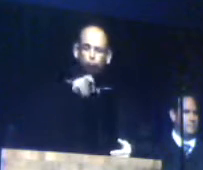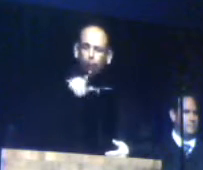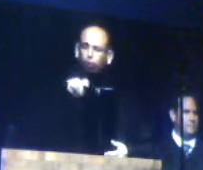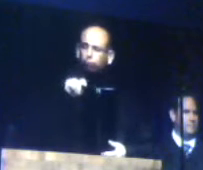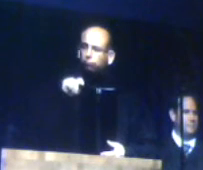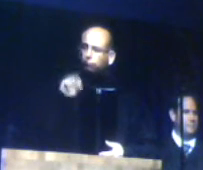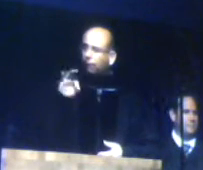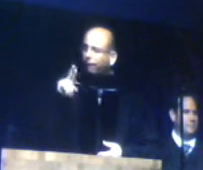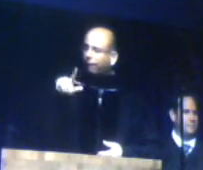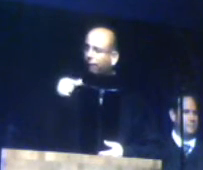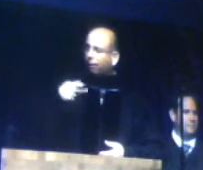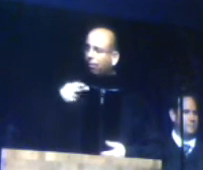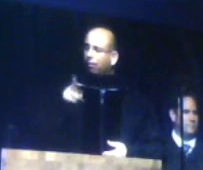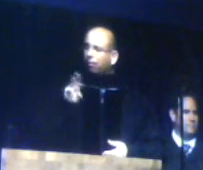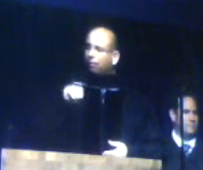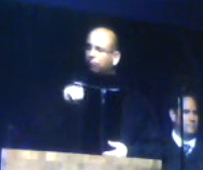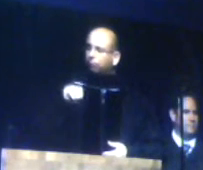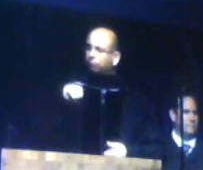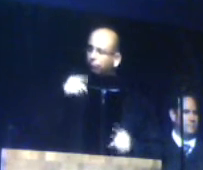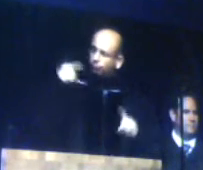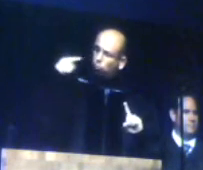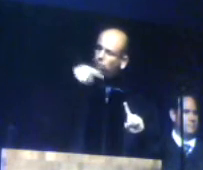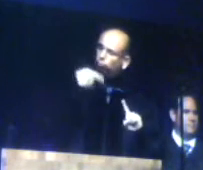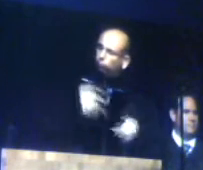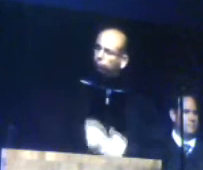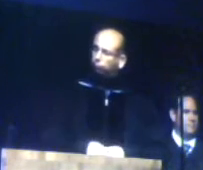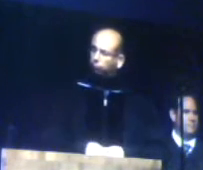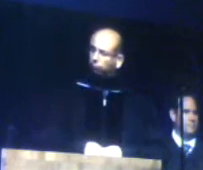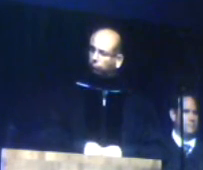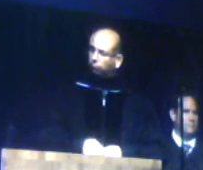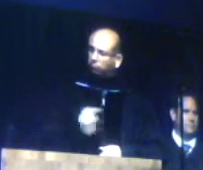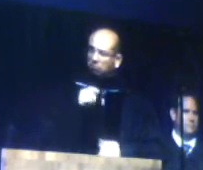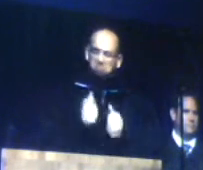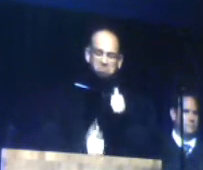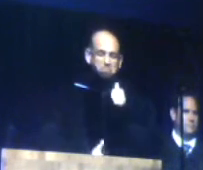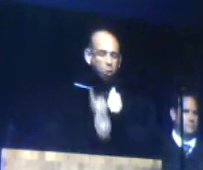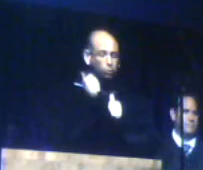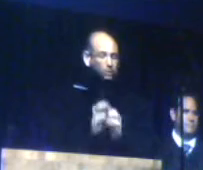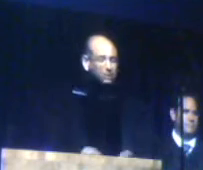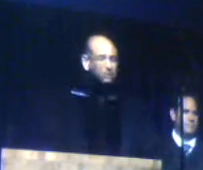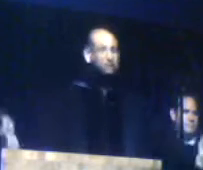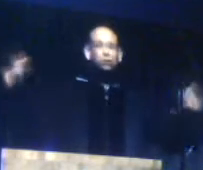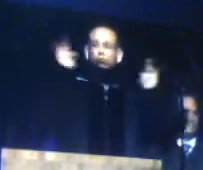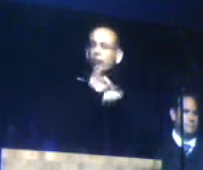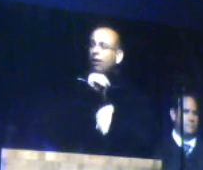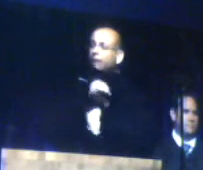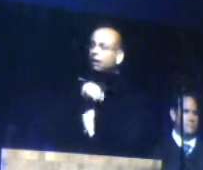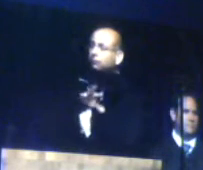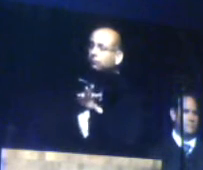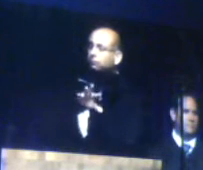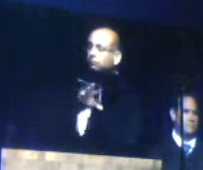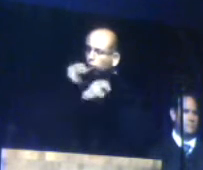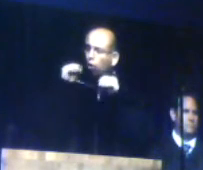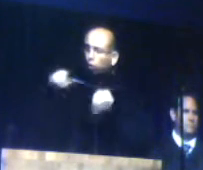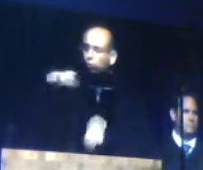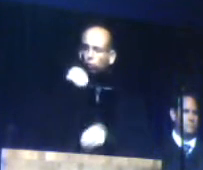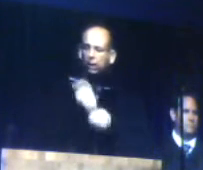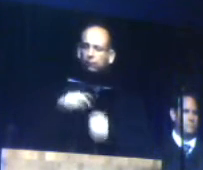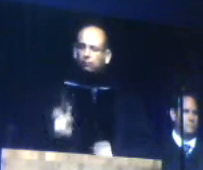As the writer Robert Fallon pointed out, the most essential bit